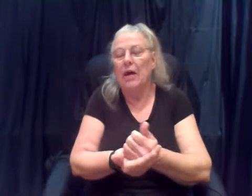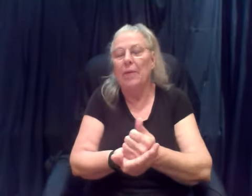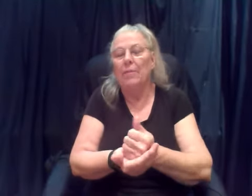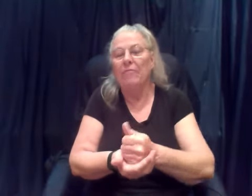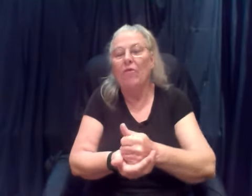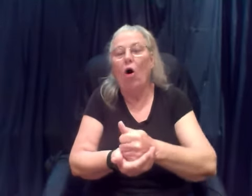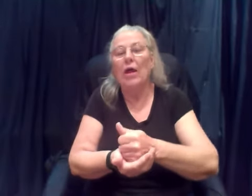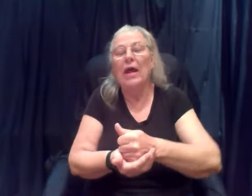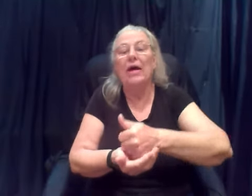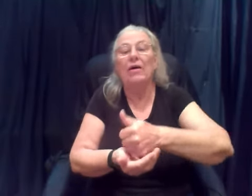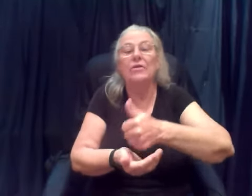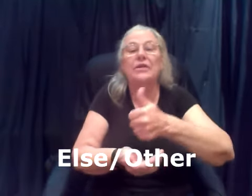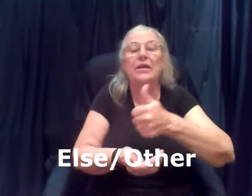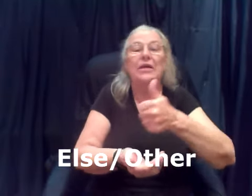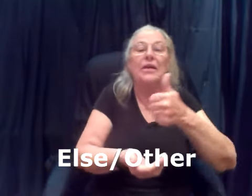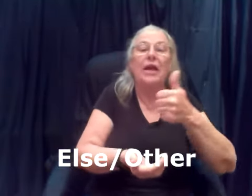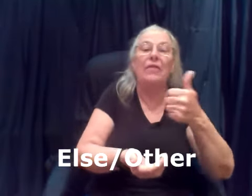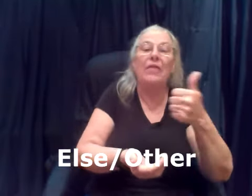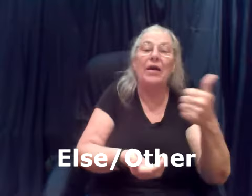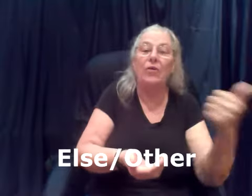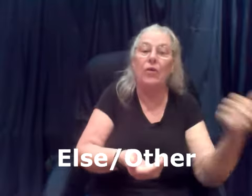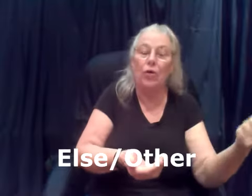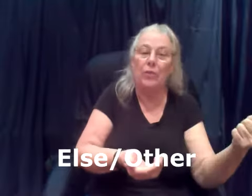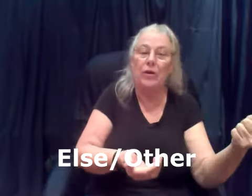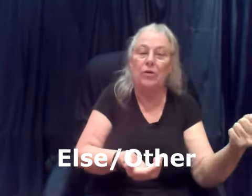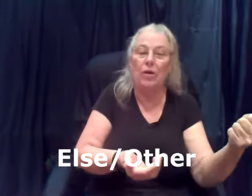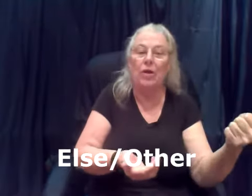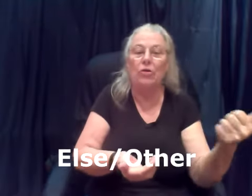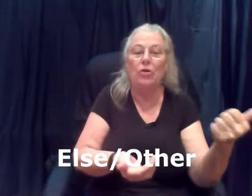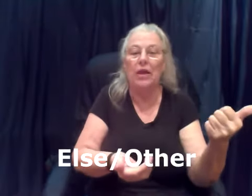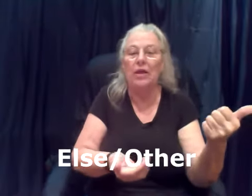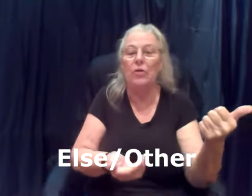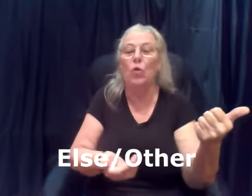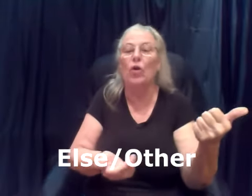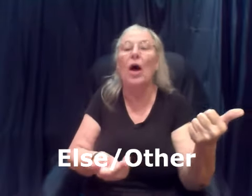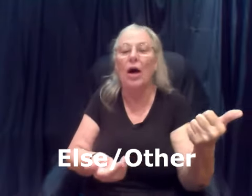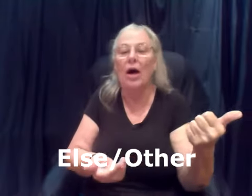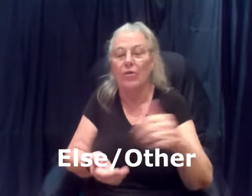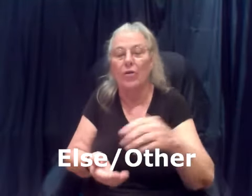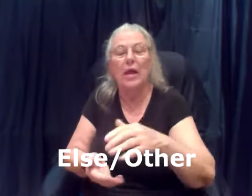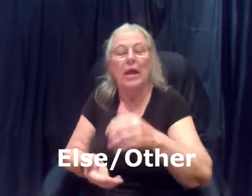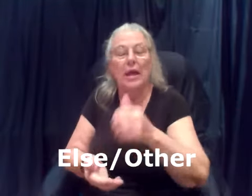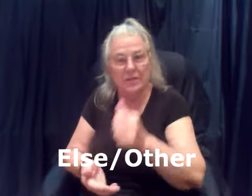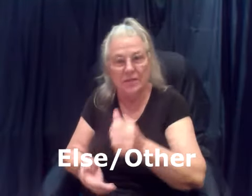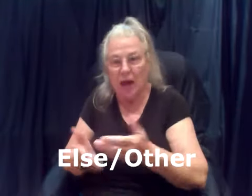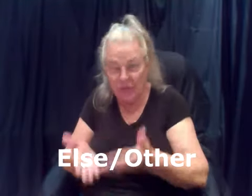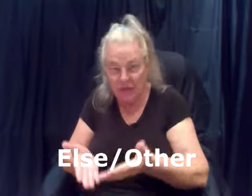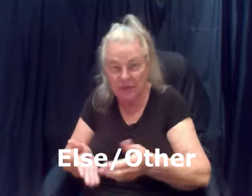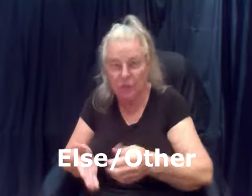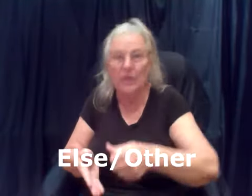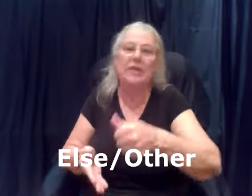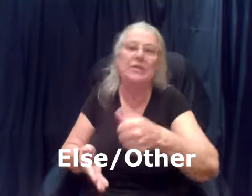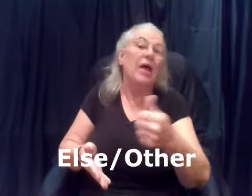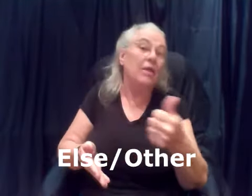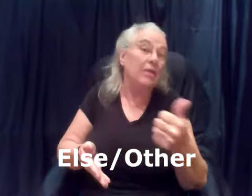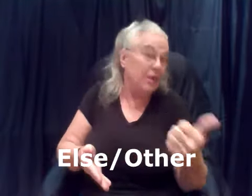Above all else, and there you're going to be looking at the word other. It's not this one, it's the